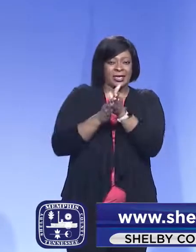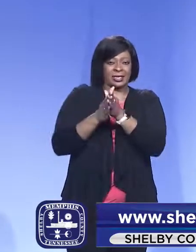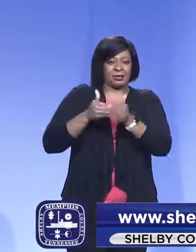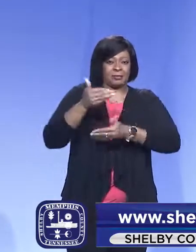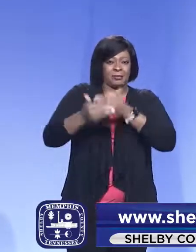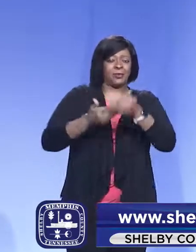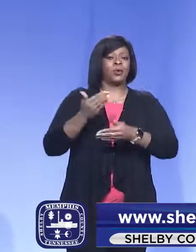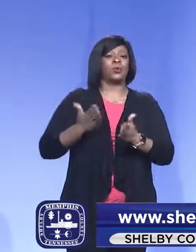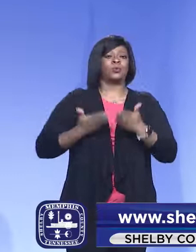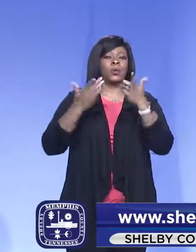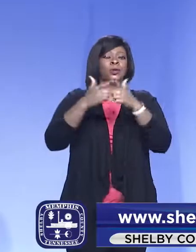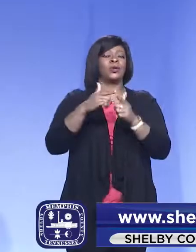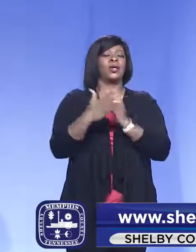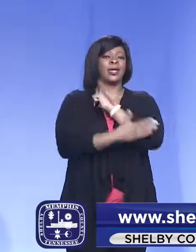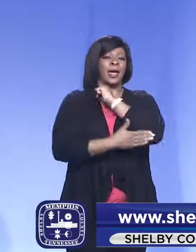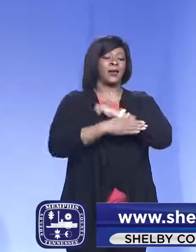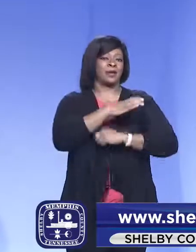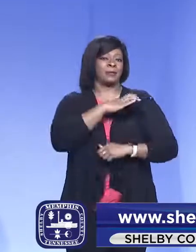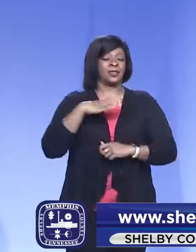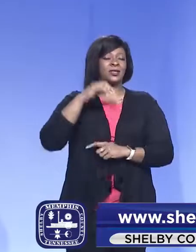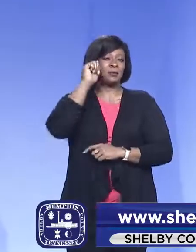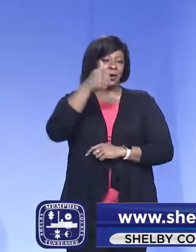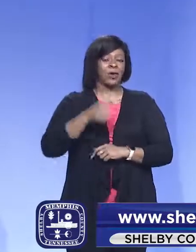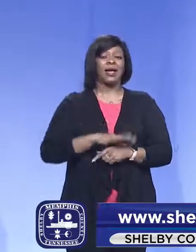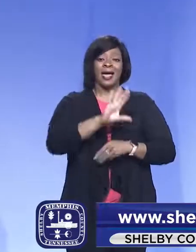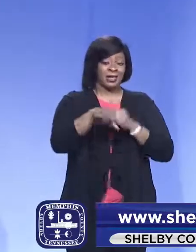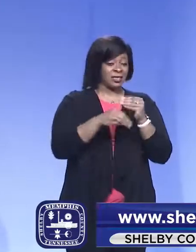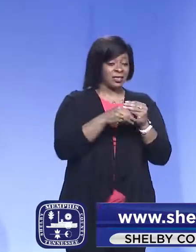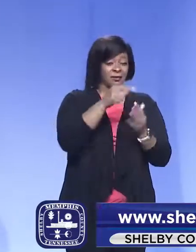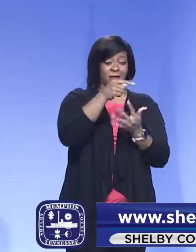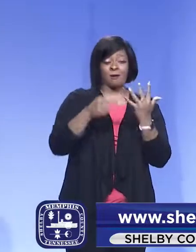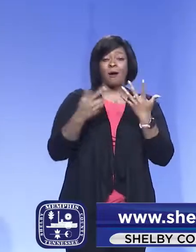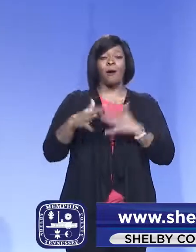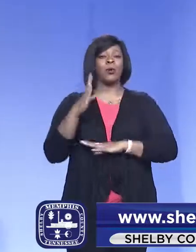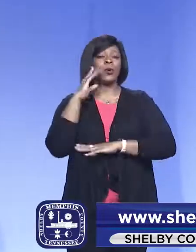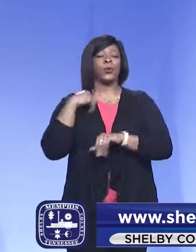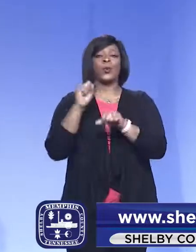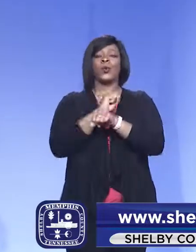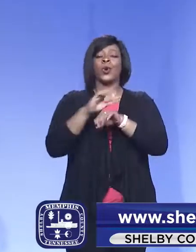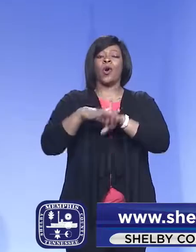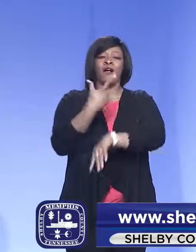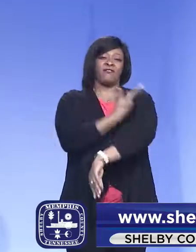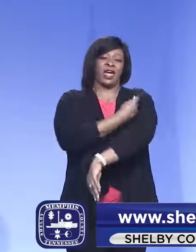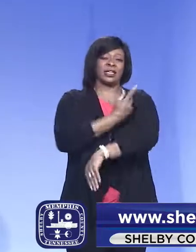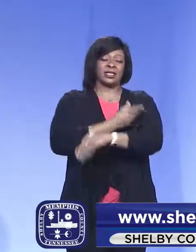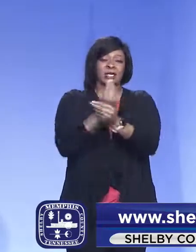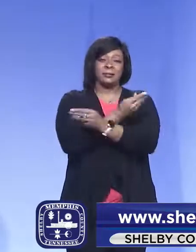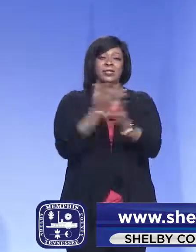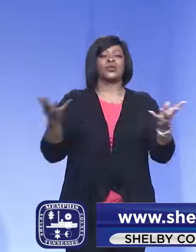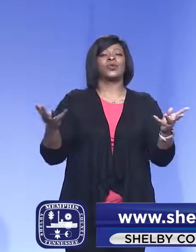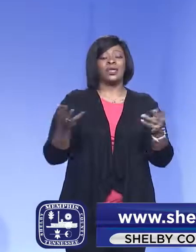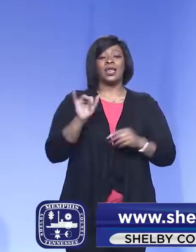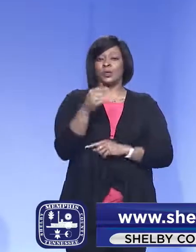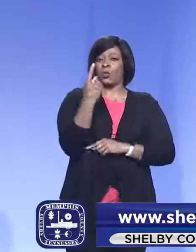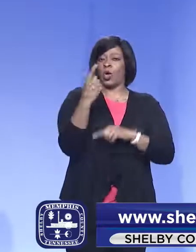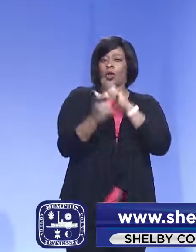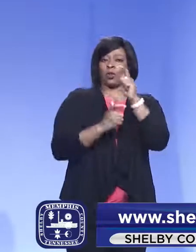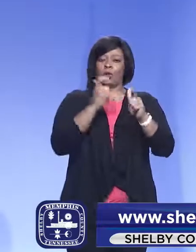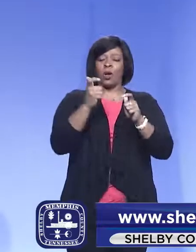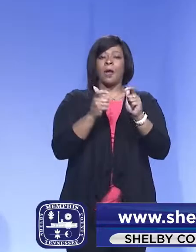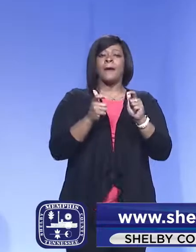front of County Commission tomorrow. In addition to all that, as all of you know, we're working on vaccine administration, which is one of the